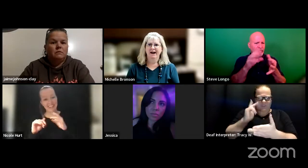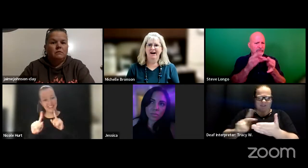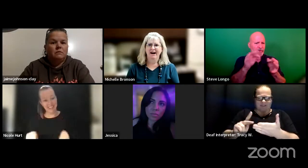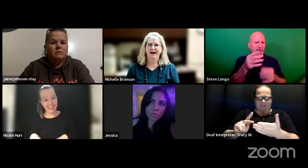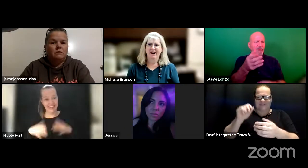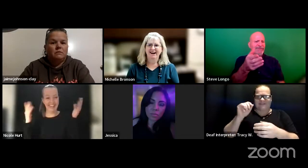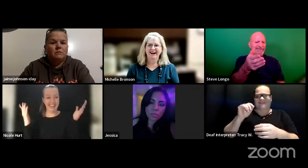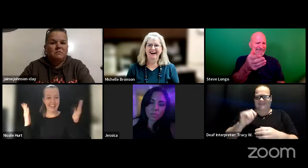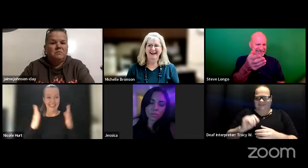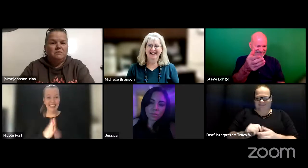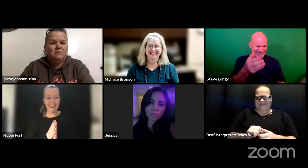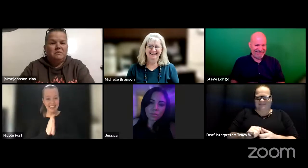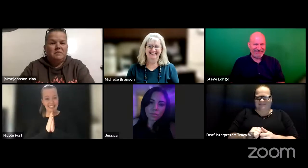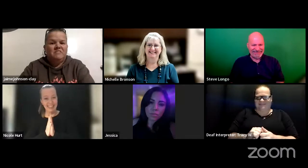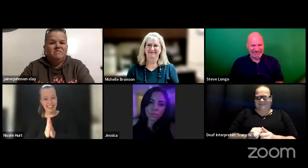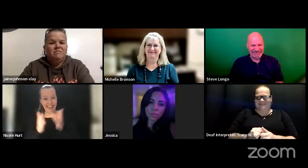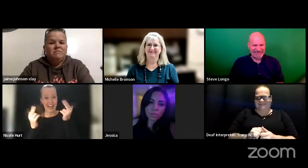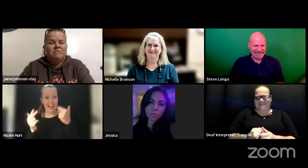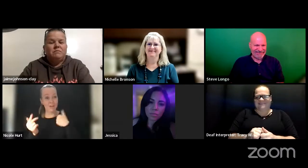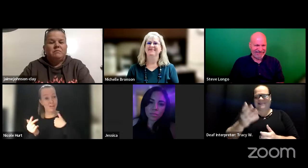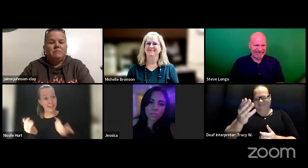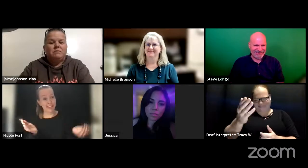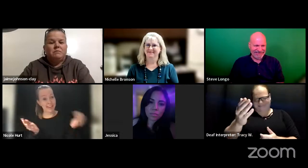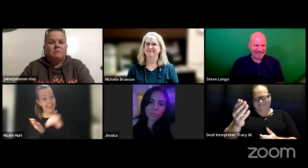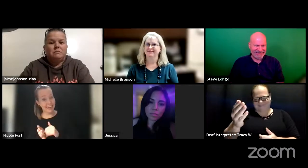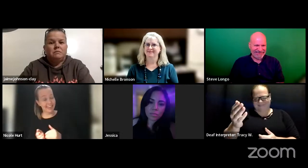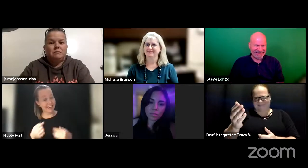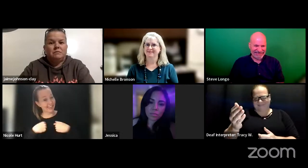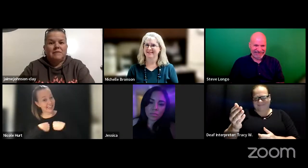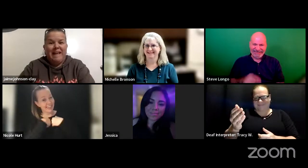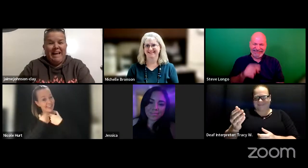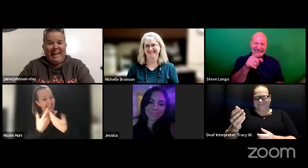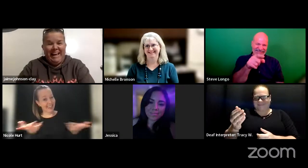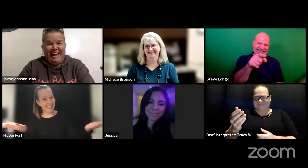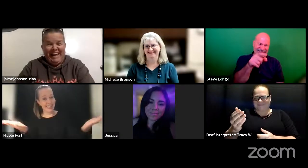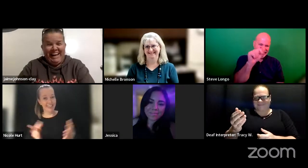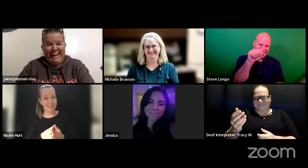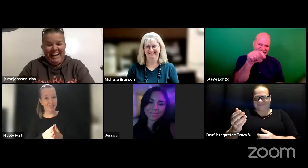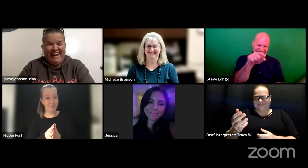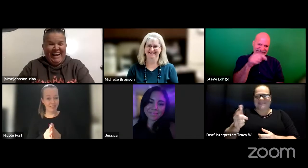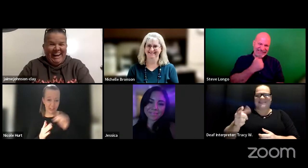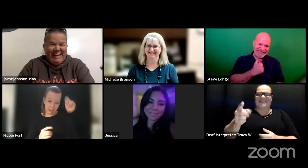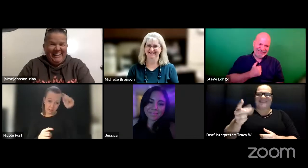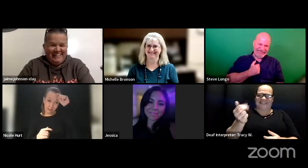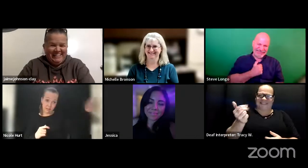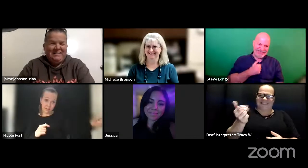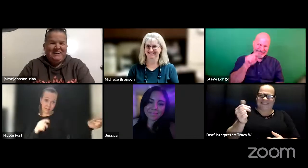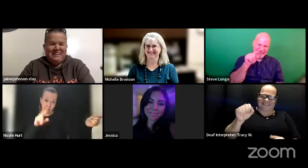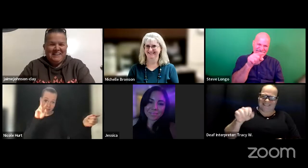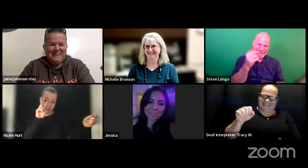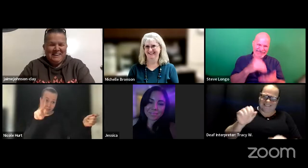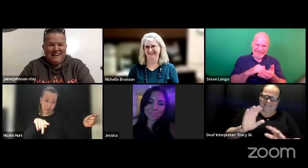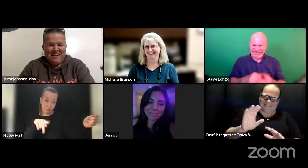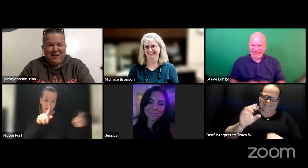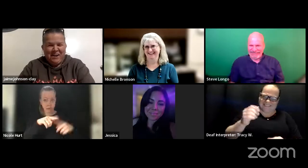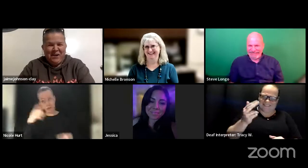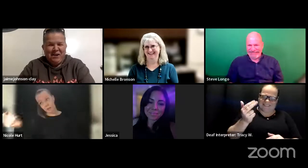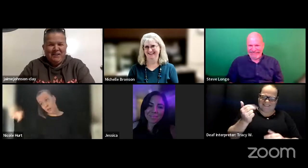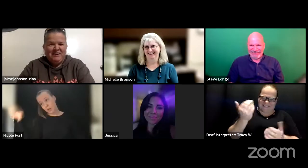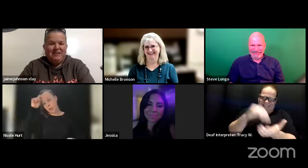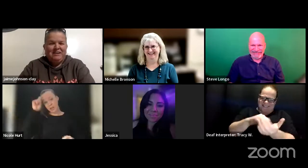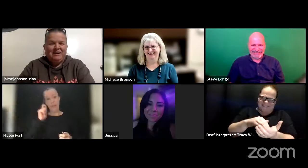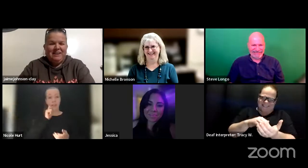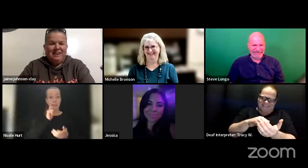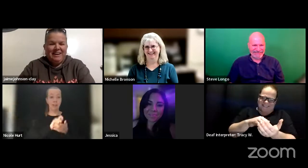you want to mention also the secretary's report, Nicole? Well, I guess it's back to me again, Nicole says.